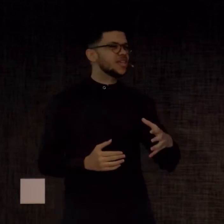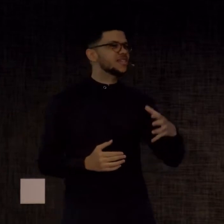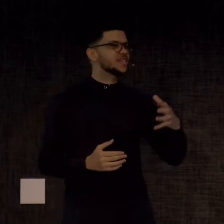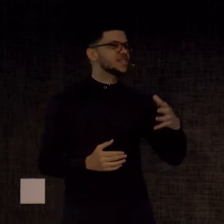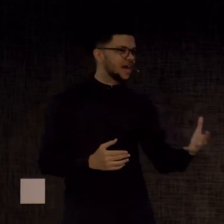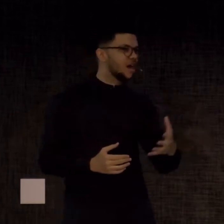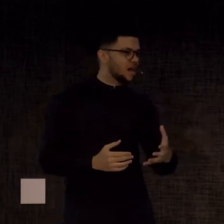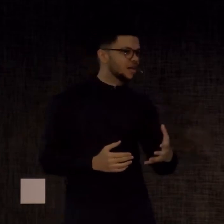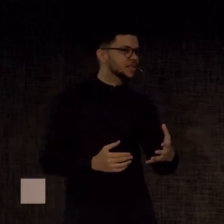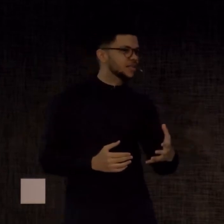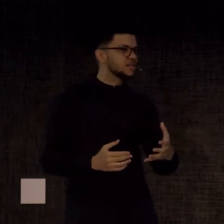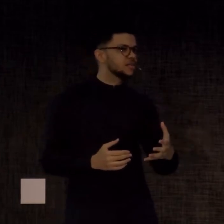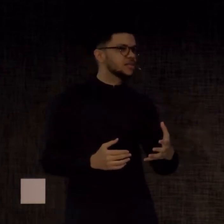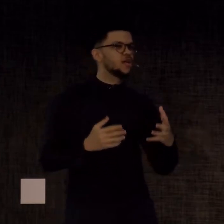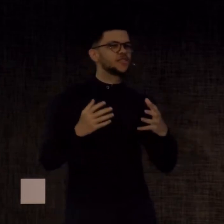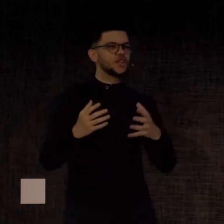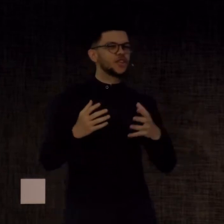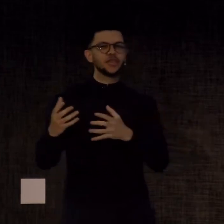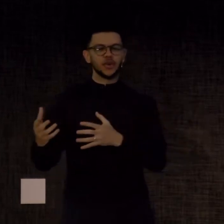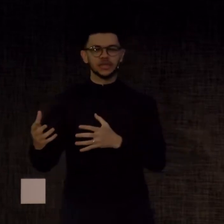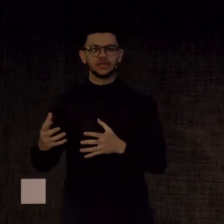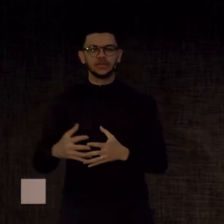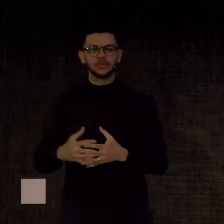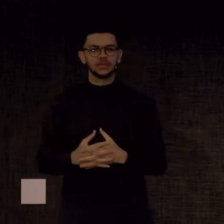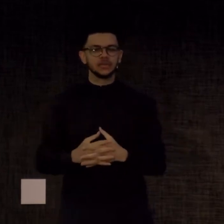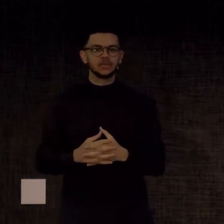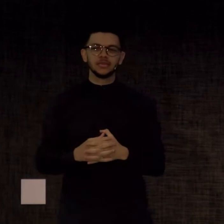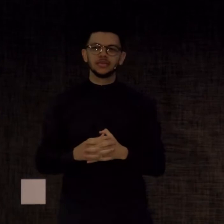Orthodoxy is the die-hard of human thought.